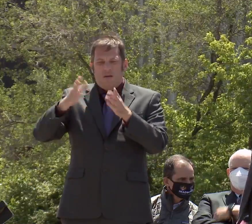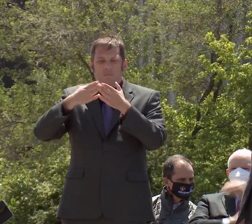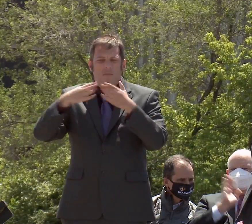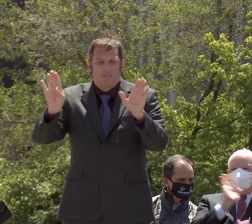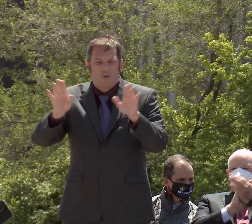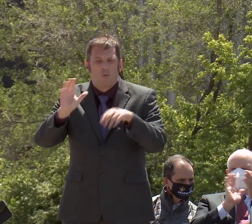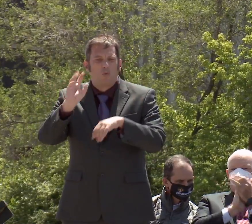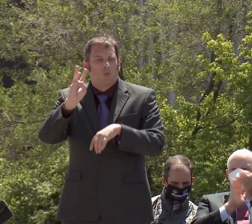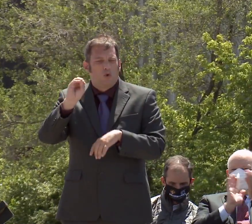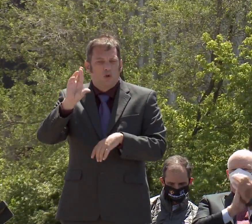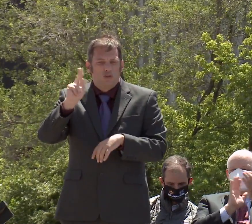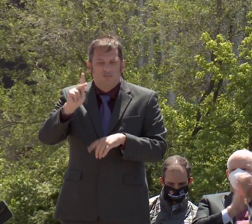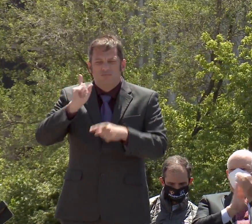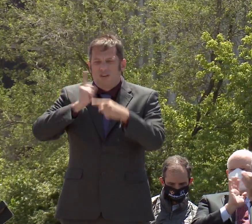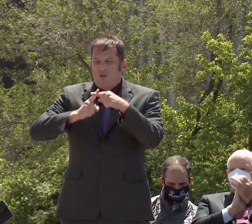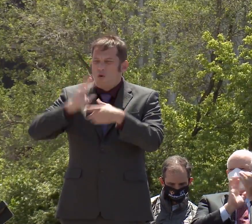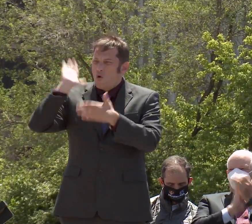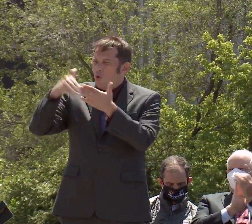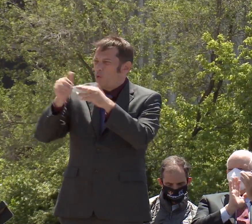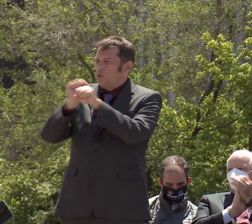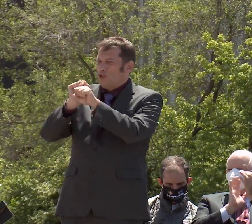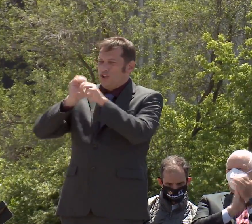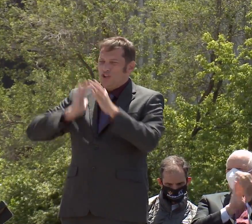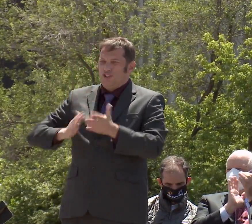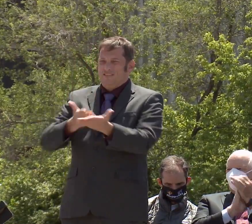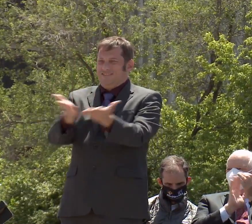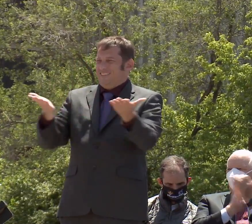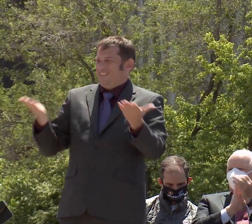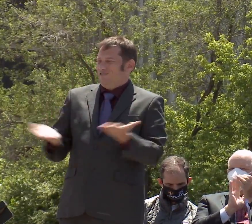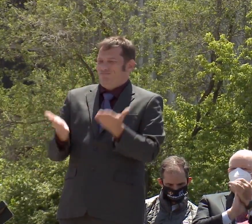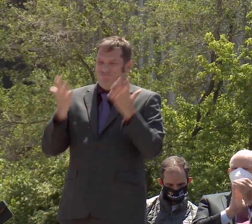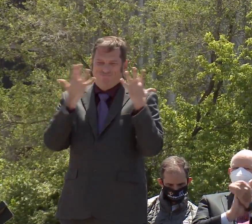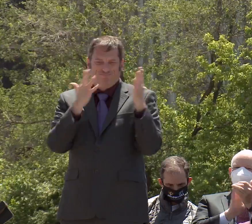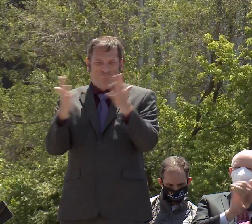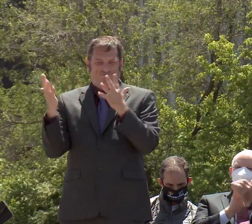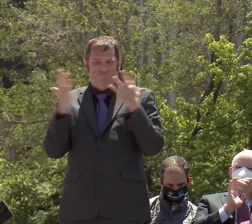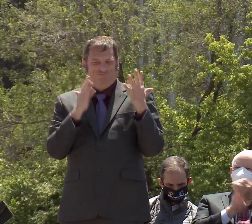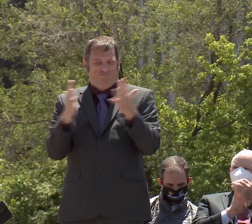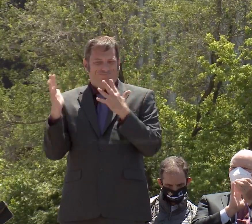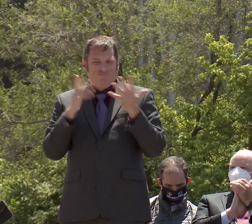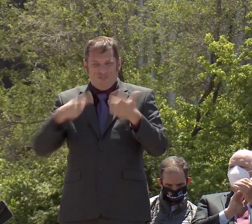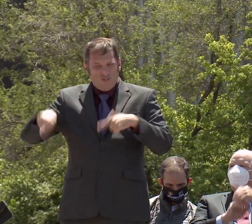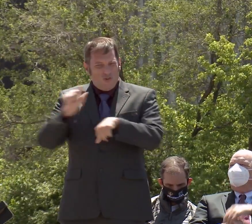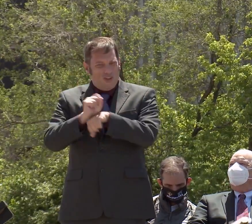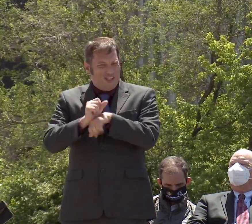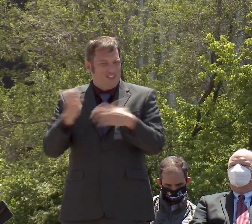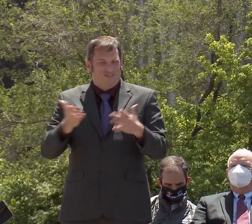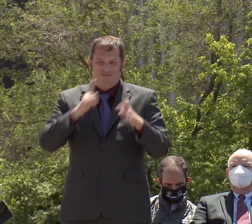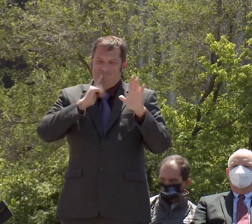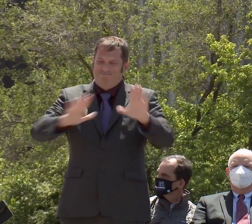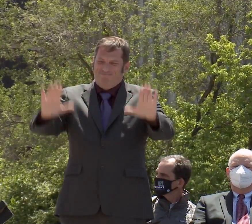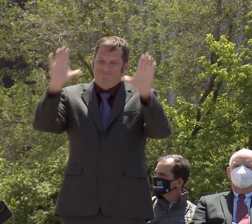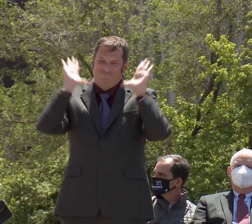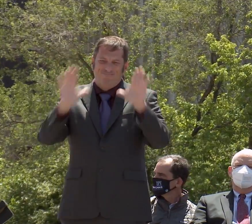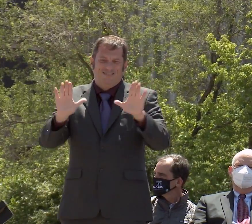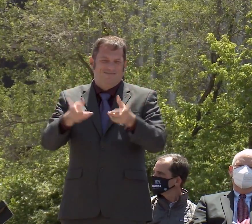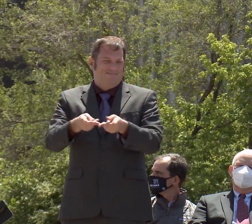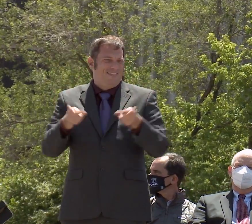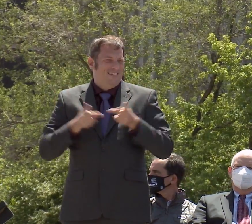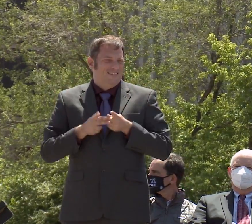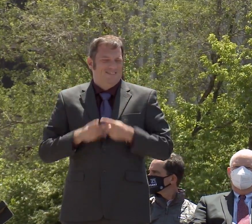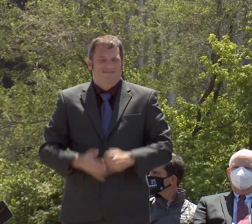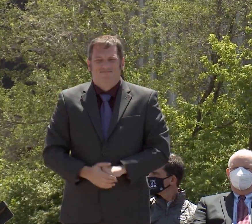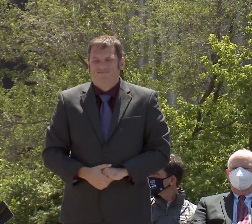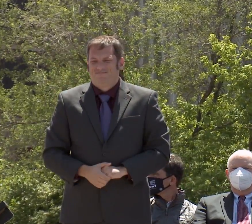you. Because all of you who work at this great spot are the ones that make